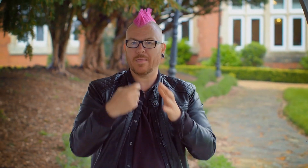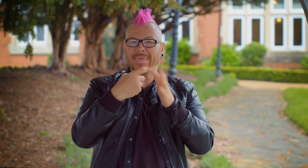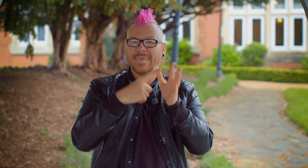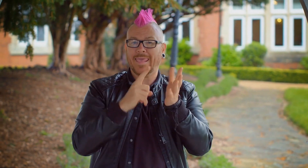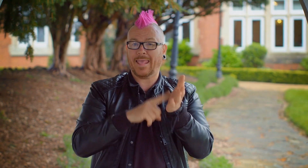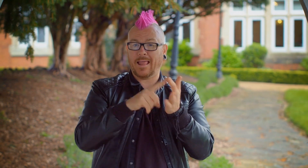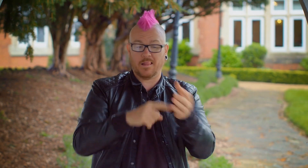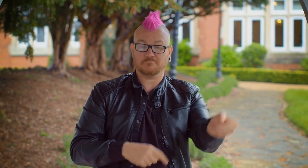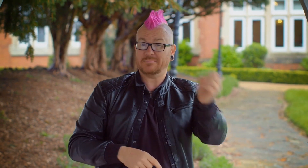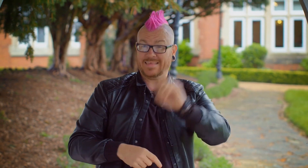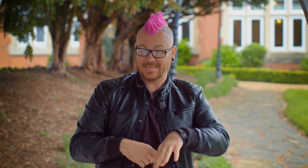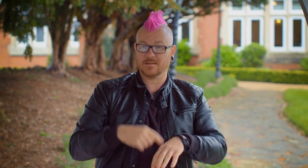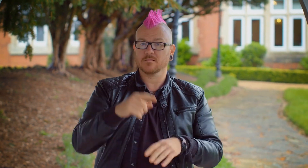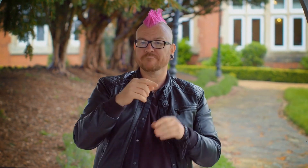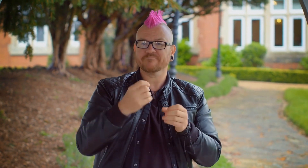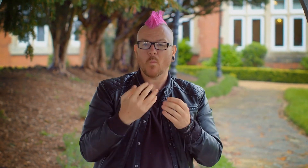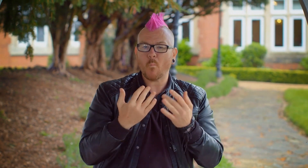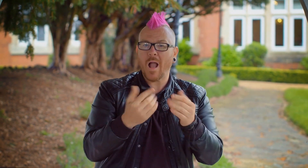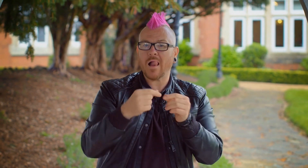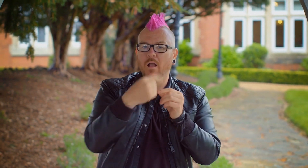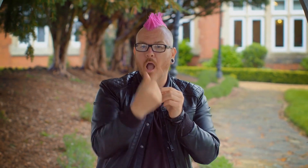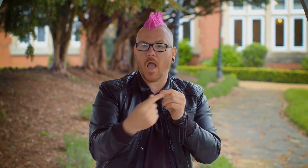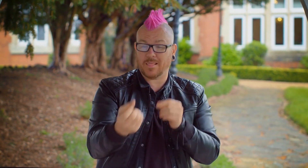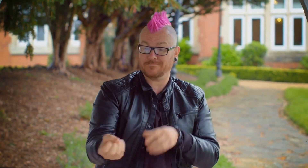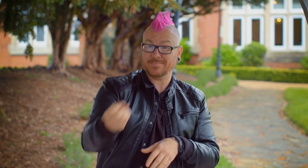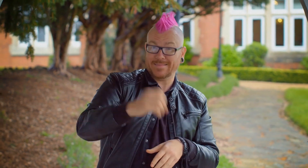In a bowl, add some kale, wild garlic,